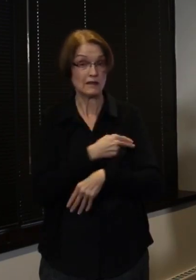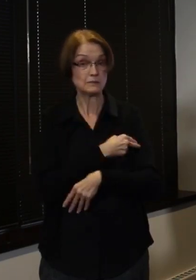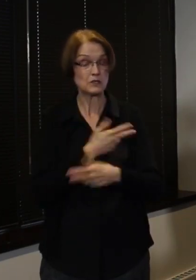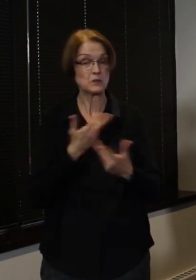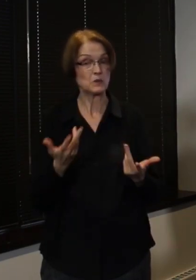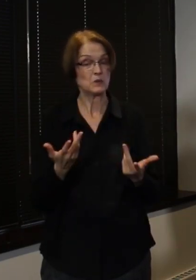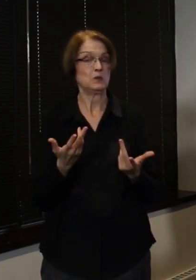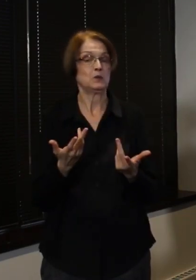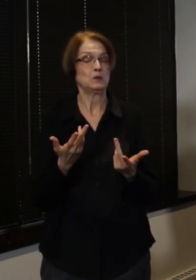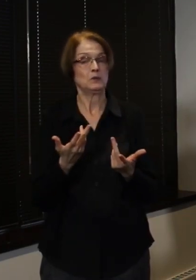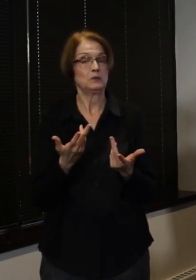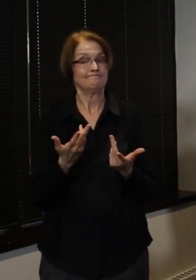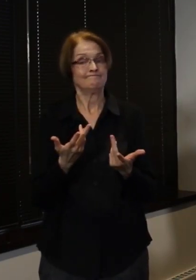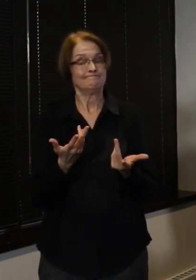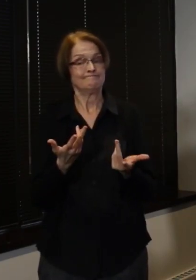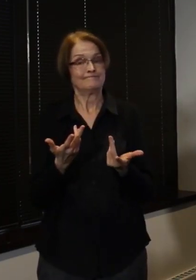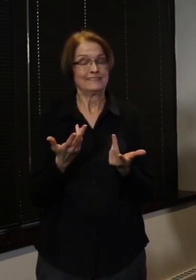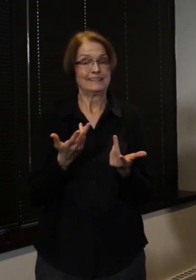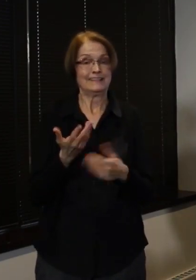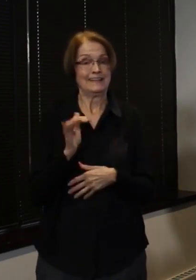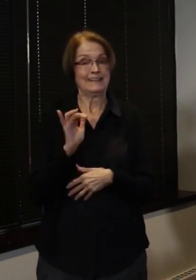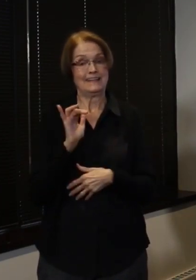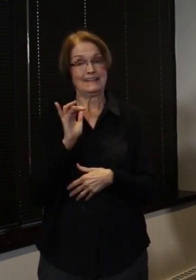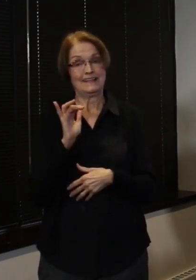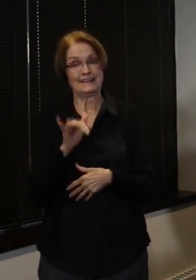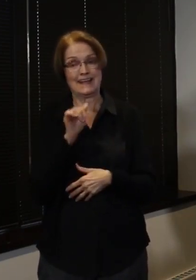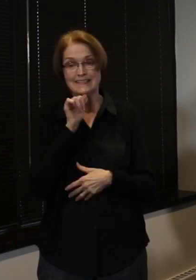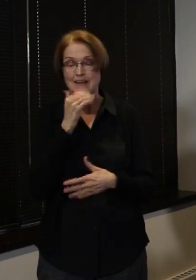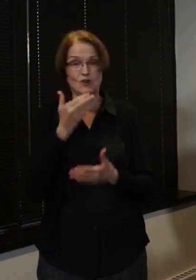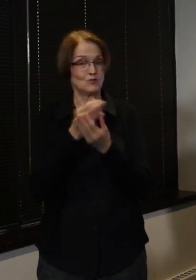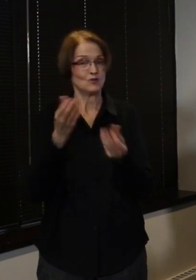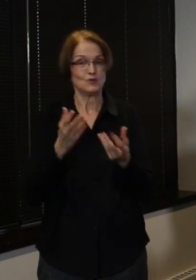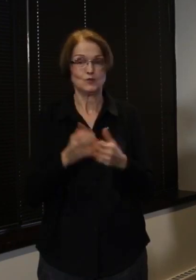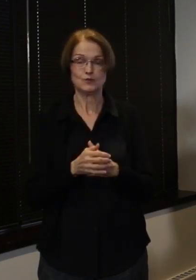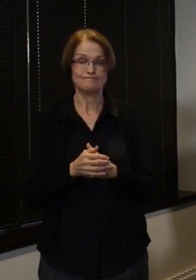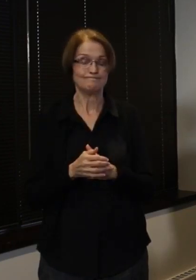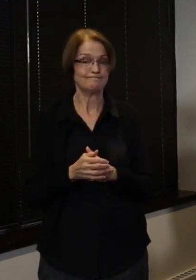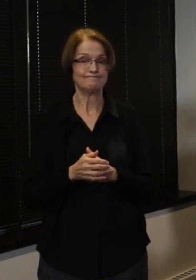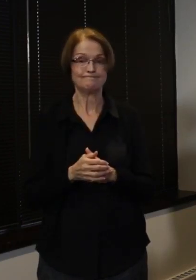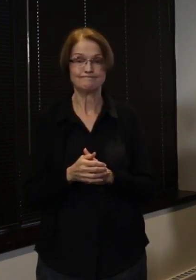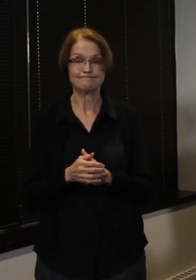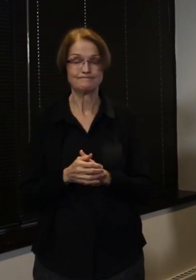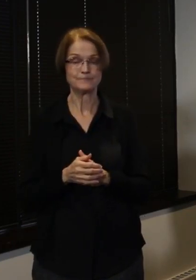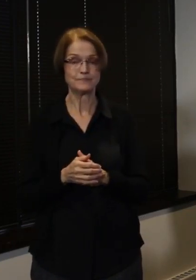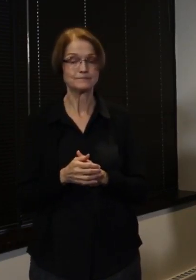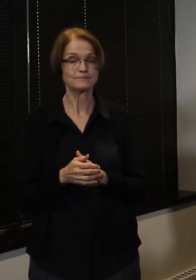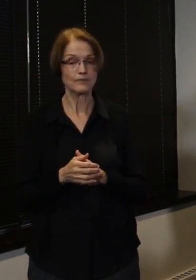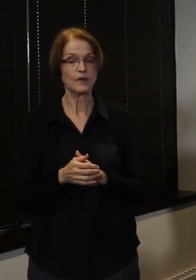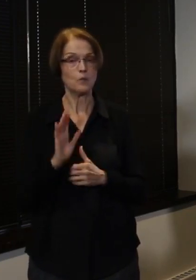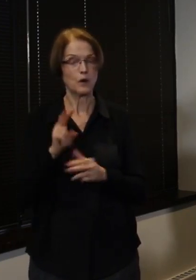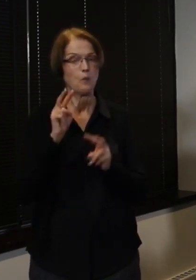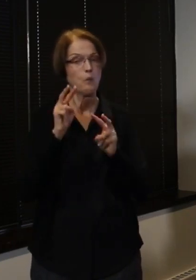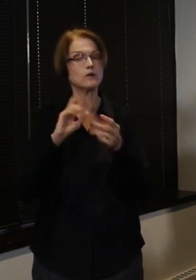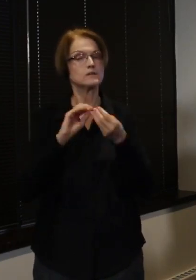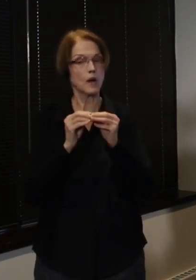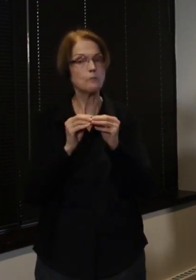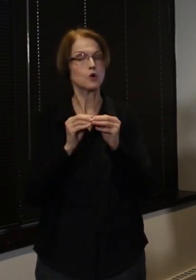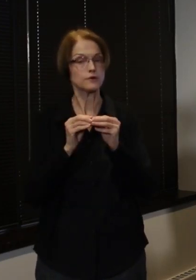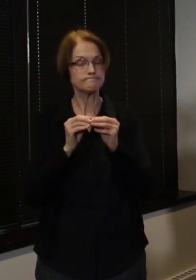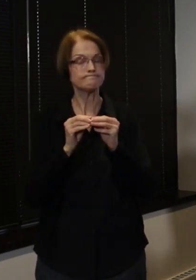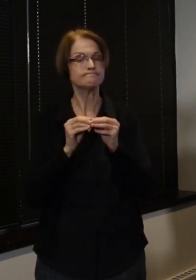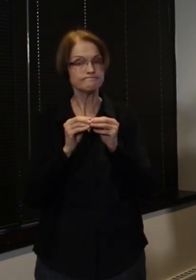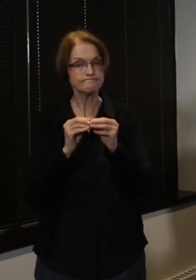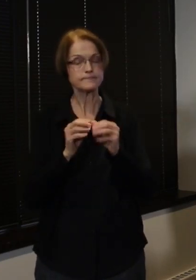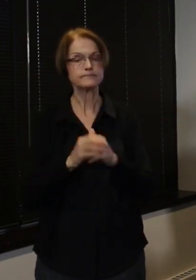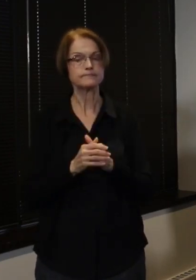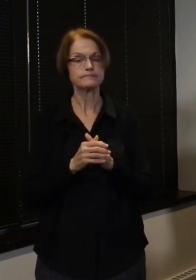find really much good news in that. And so, we're going to keep an eye on it.